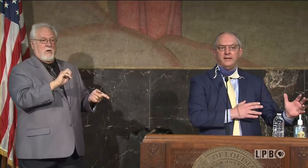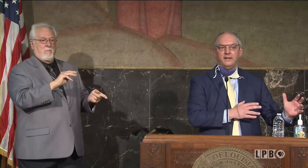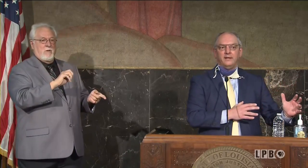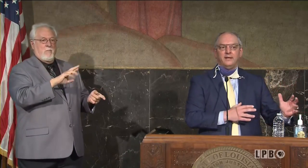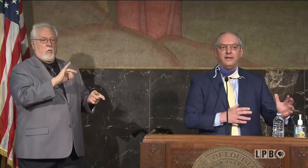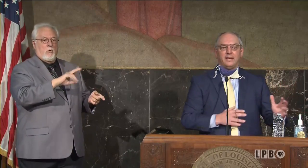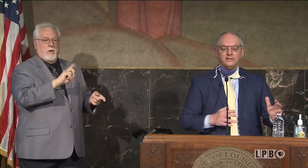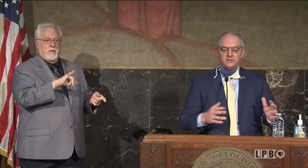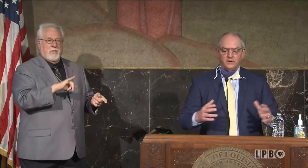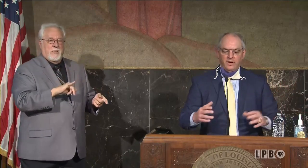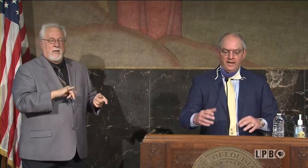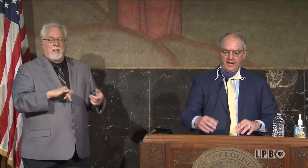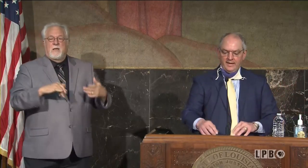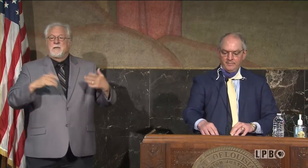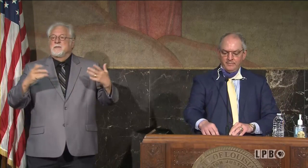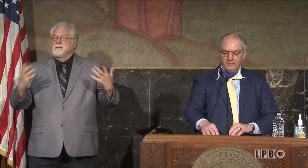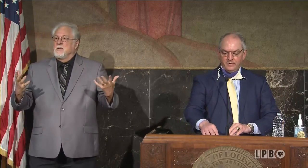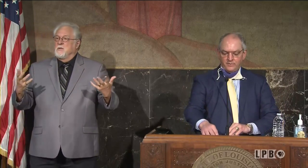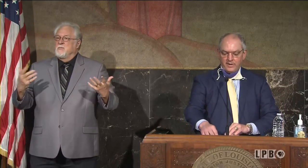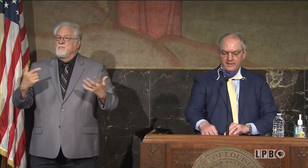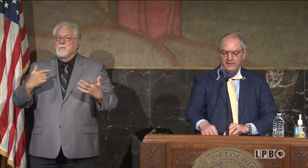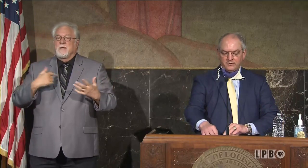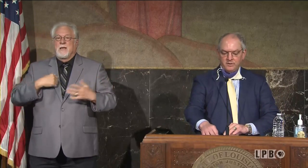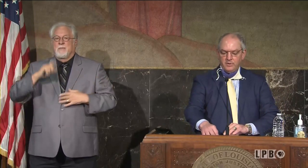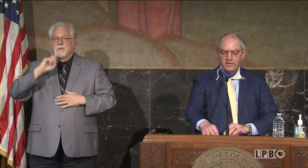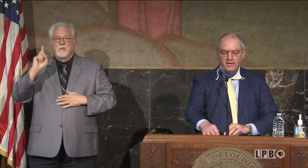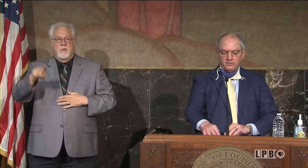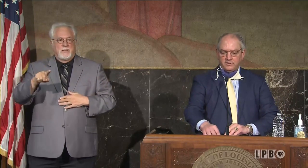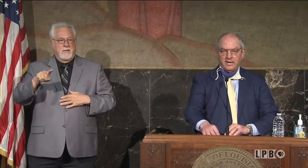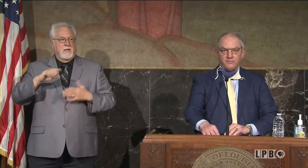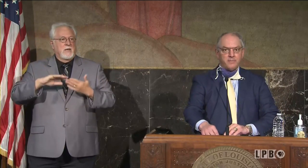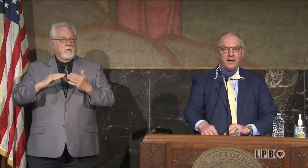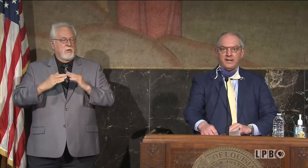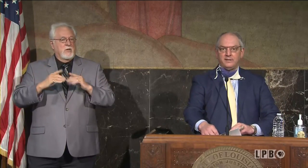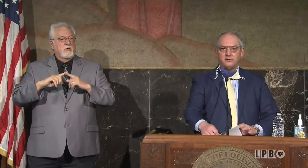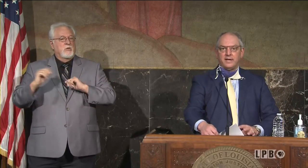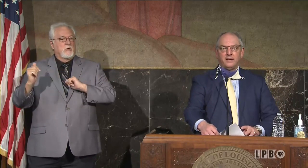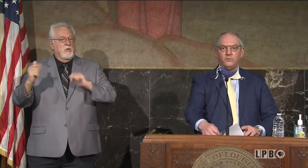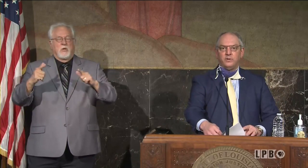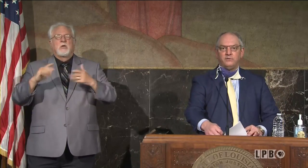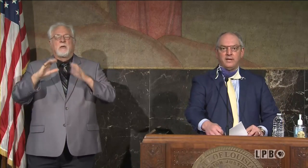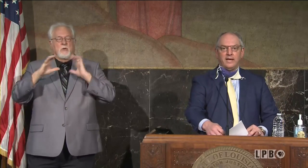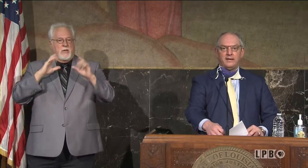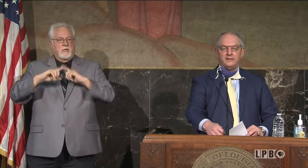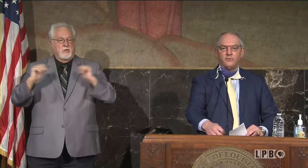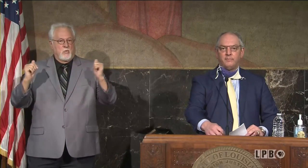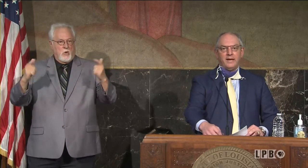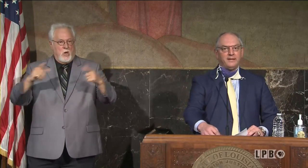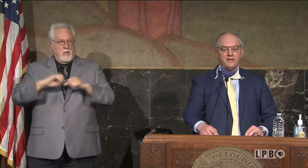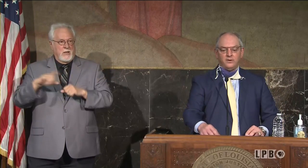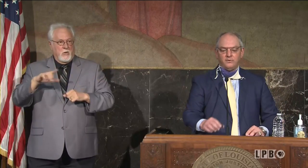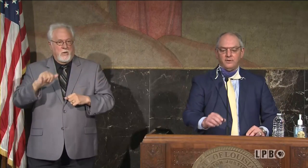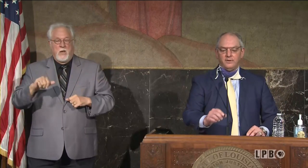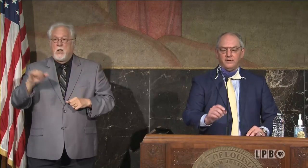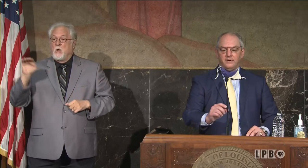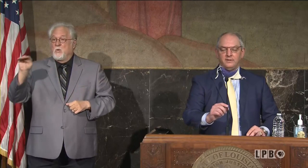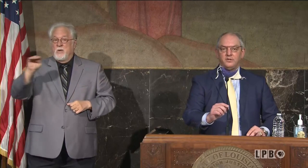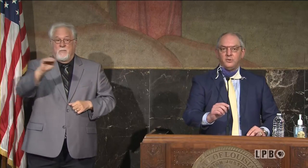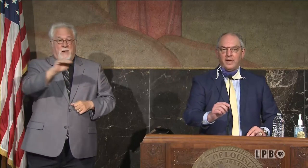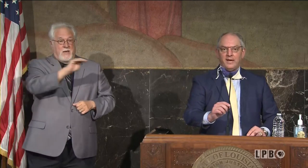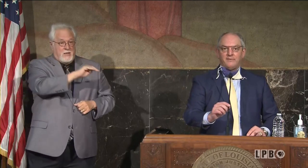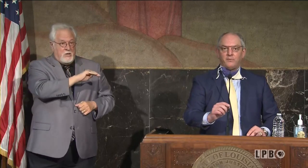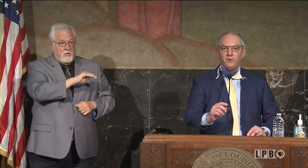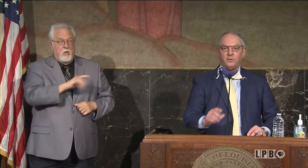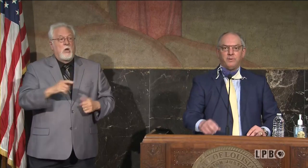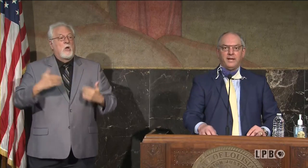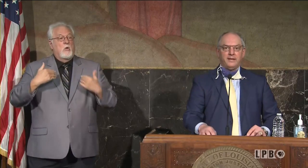Day. And so I am directing this communication to everybody in the state of Louisiana, reminding you that